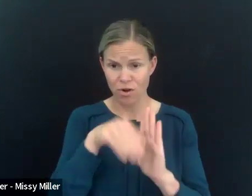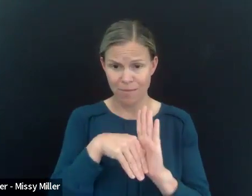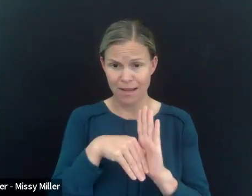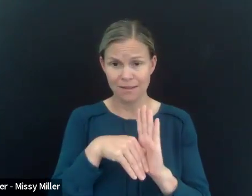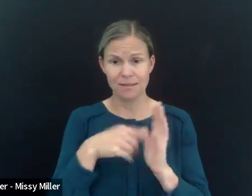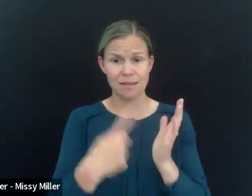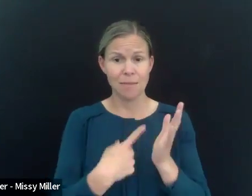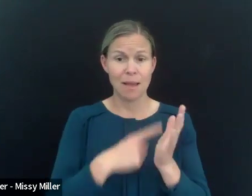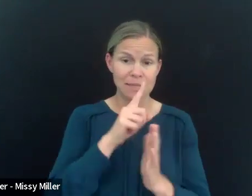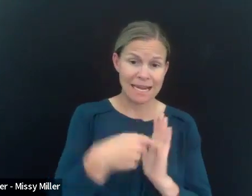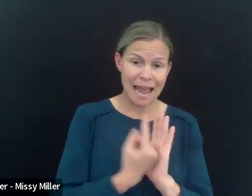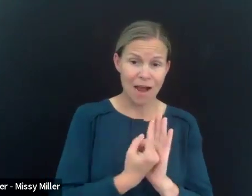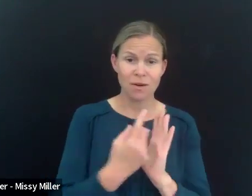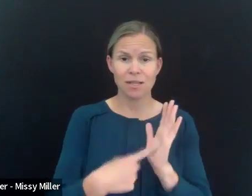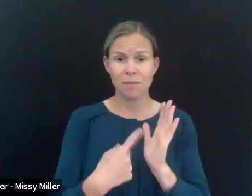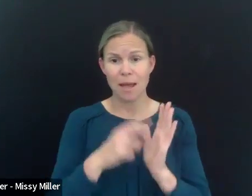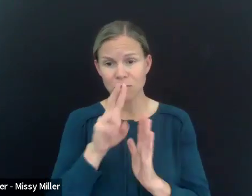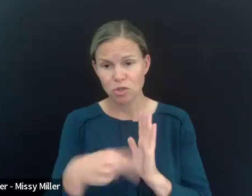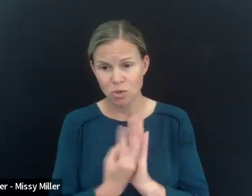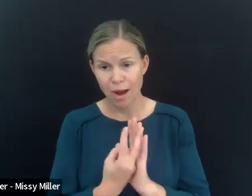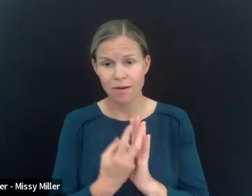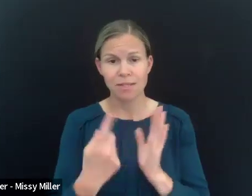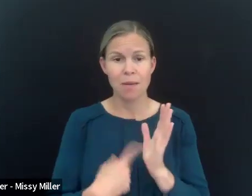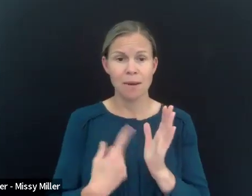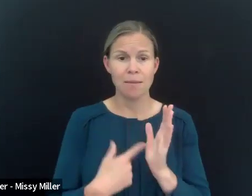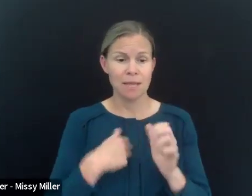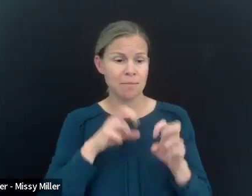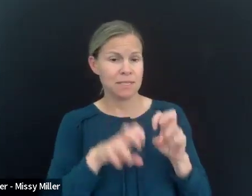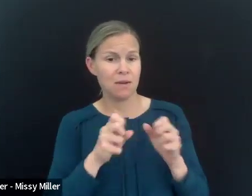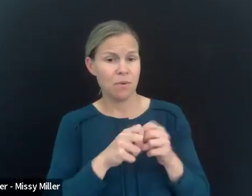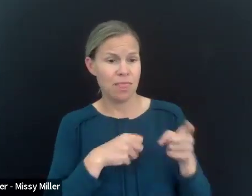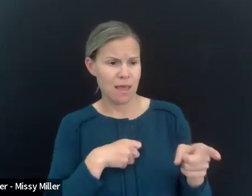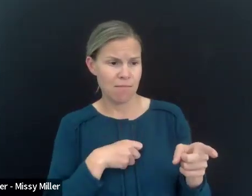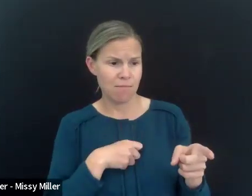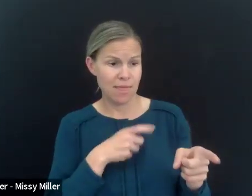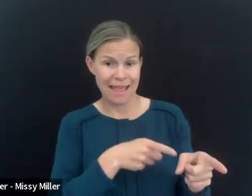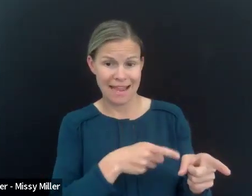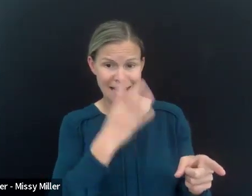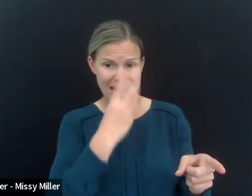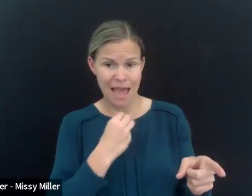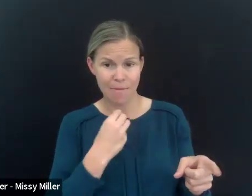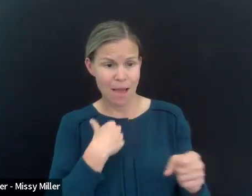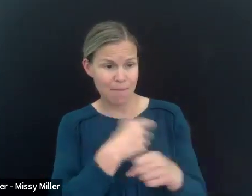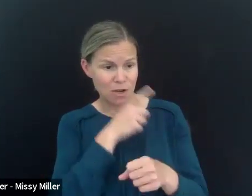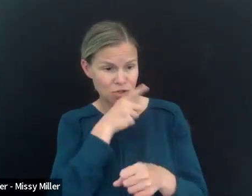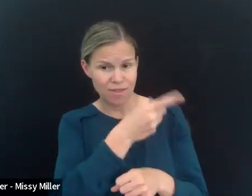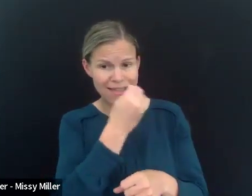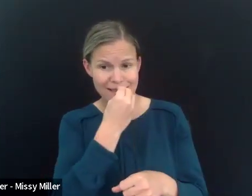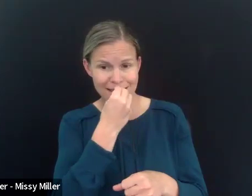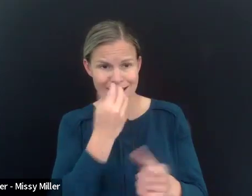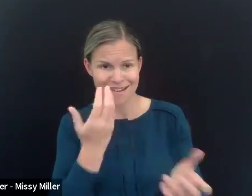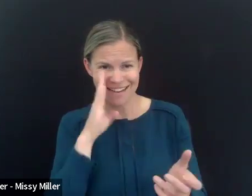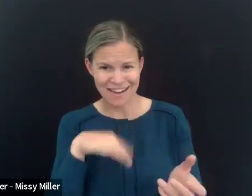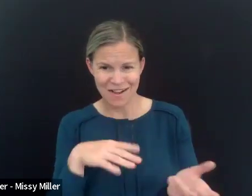people. Sometimes I'm sitting there with them while they take a nap, and I make sure they eat, right? And all of that time, right? And so midwifery kind of has been built on